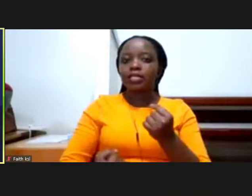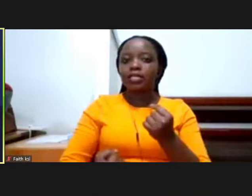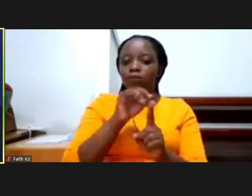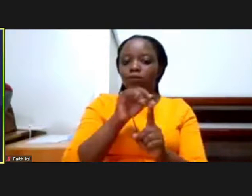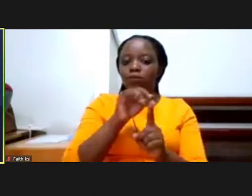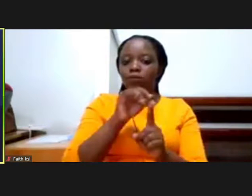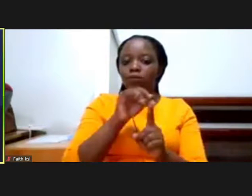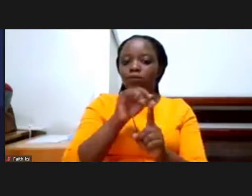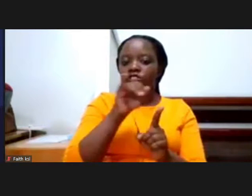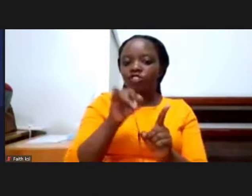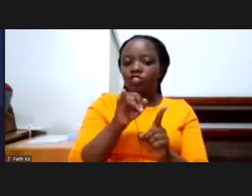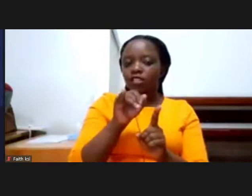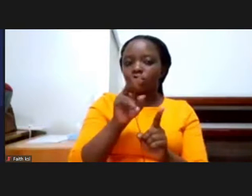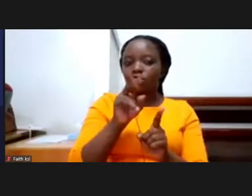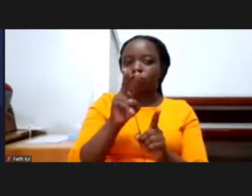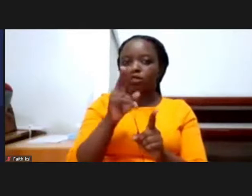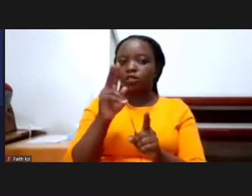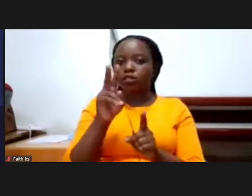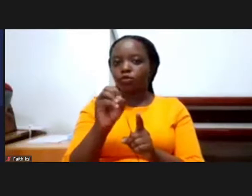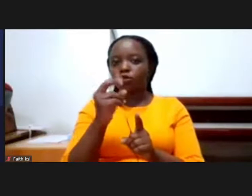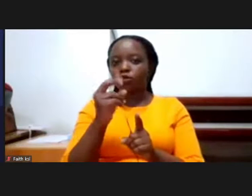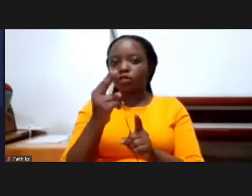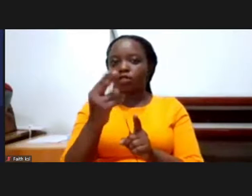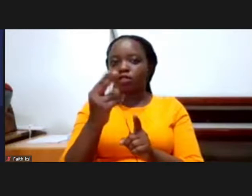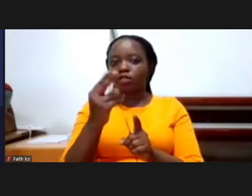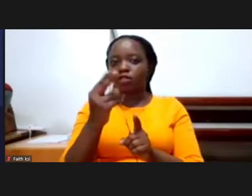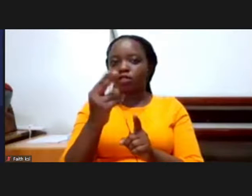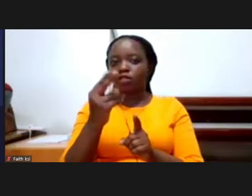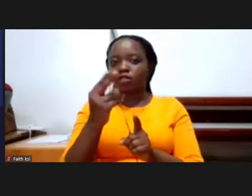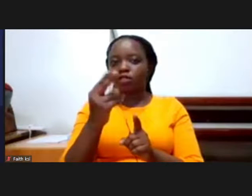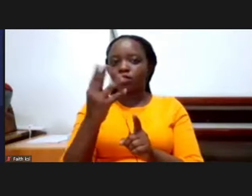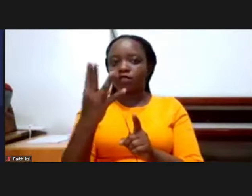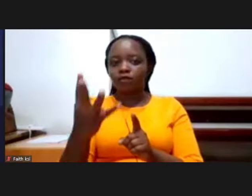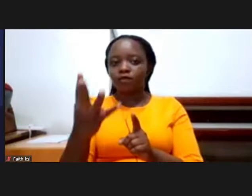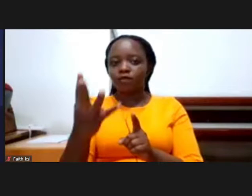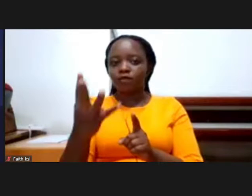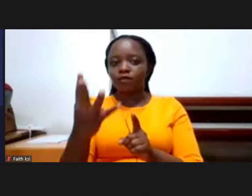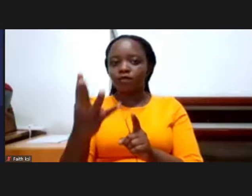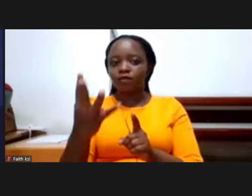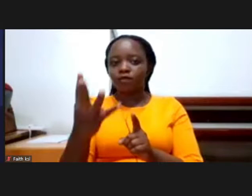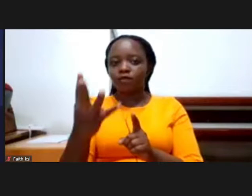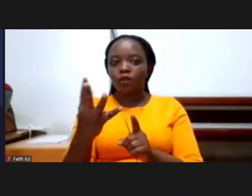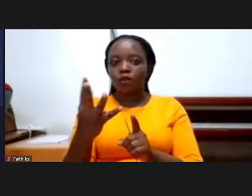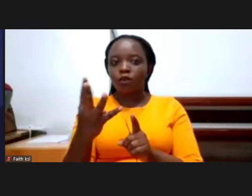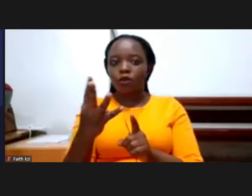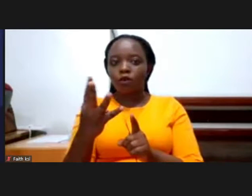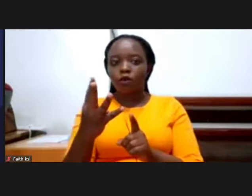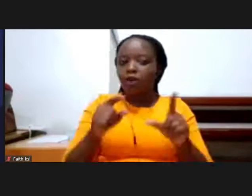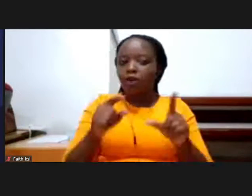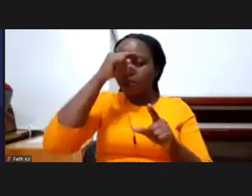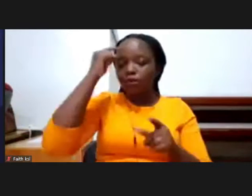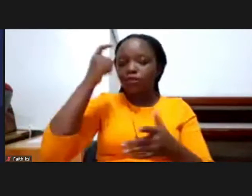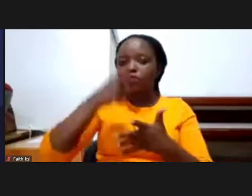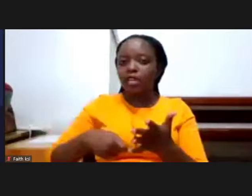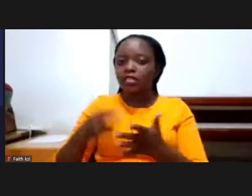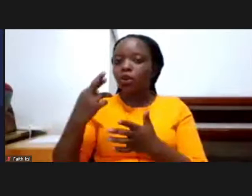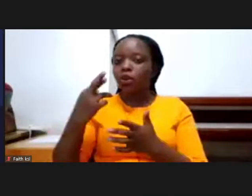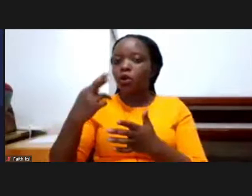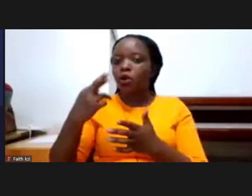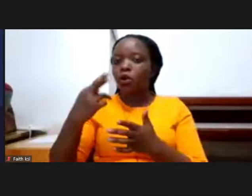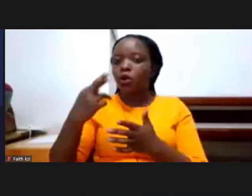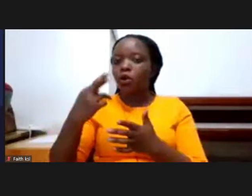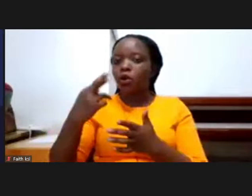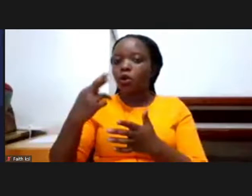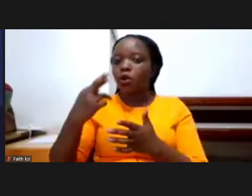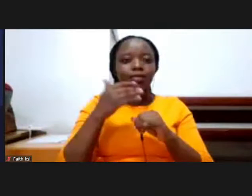Velma? That is indeed a very good question. The feedback to this is we only gave a grace period to